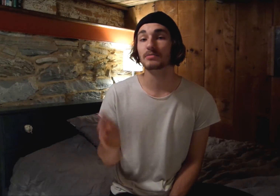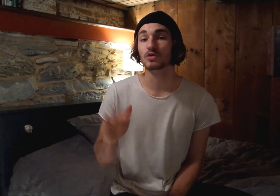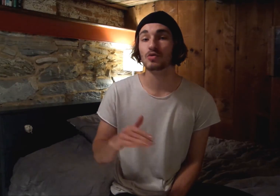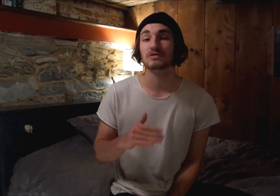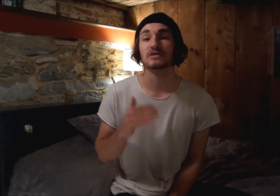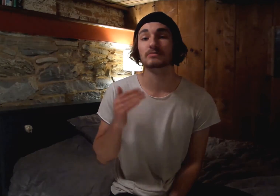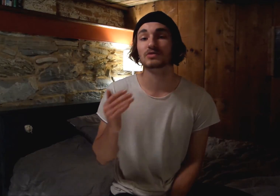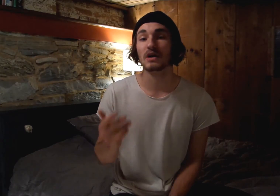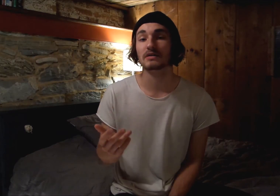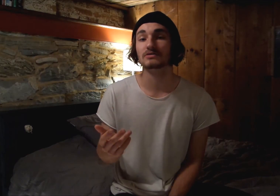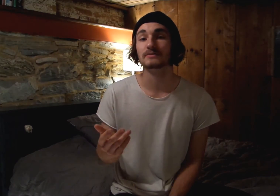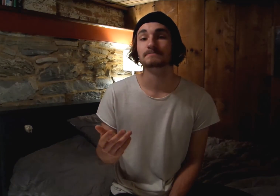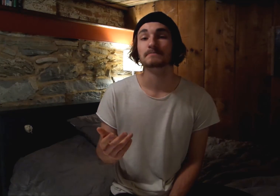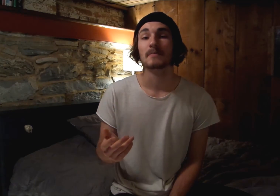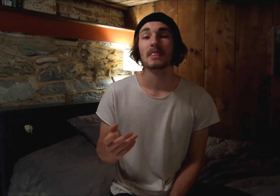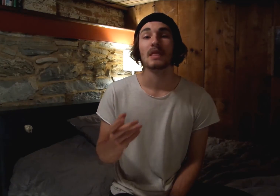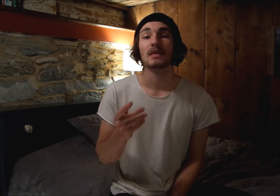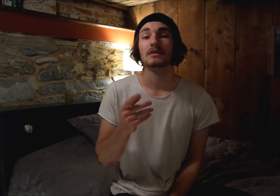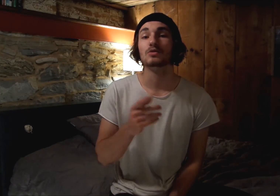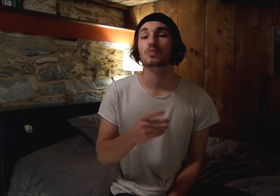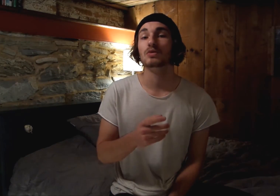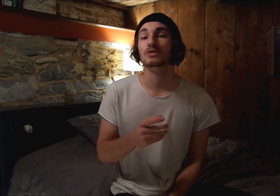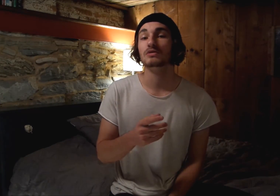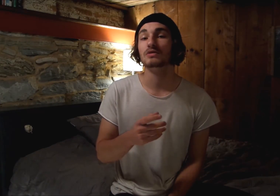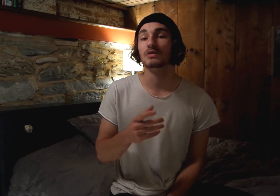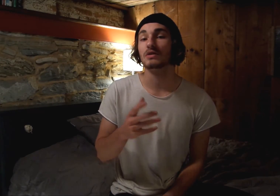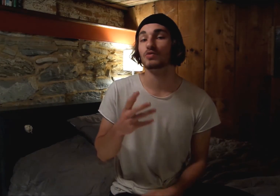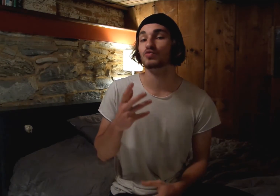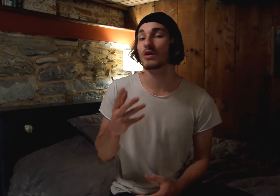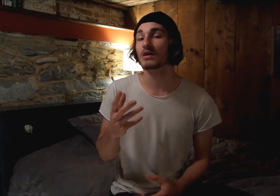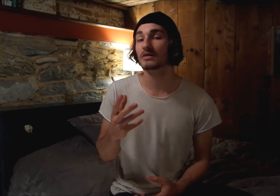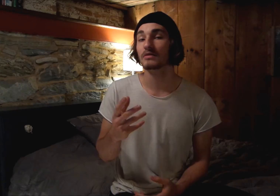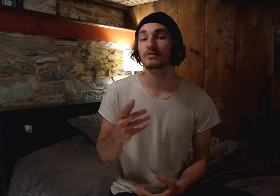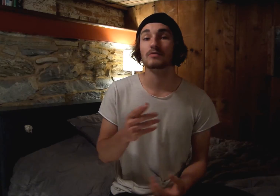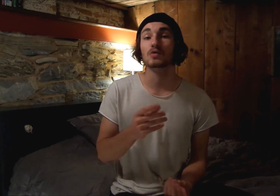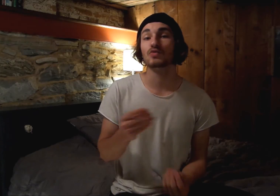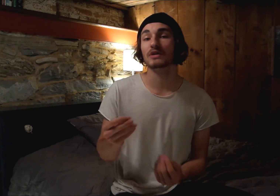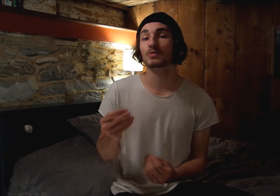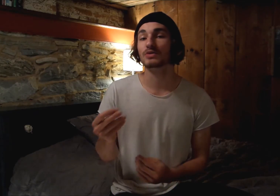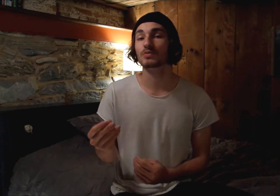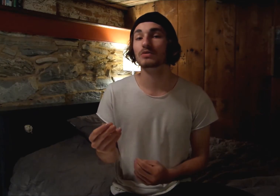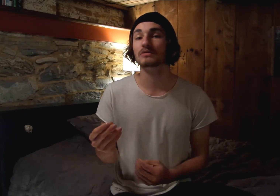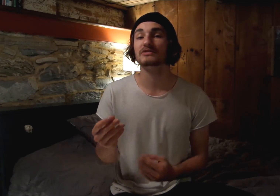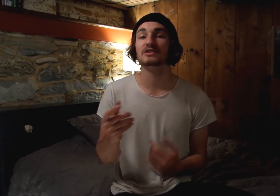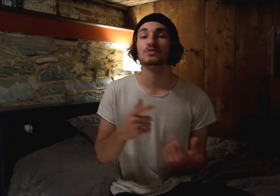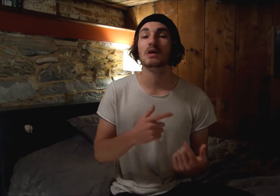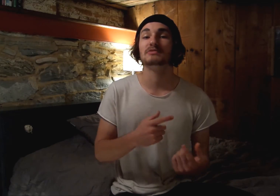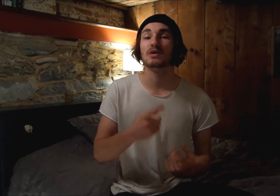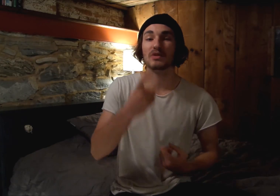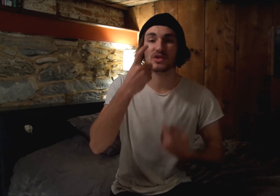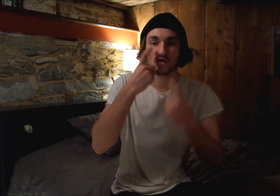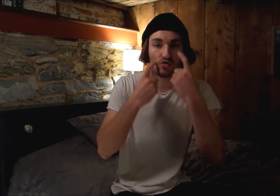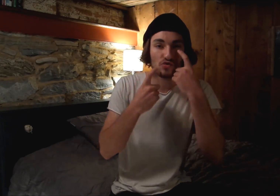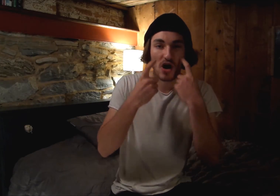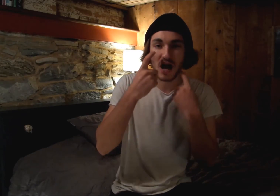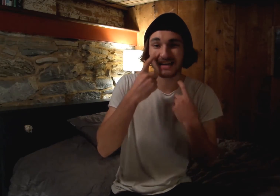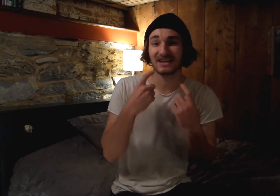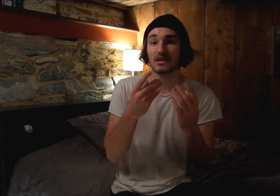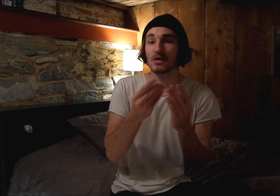the chorus comes around. The word run for running with the wolves is swapped out with crying